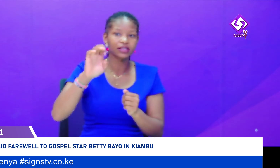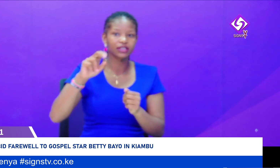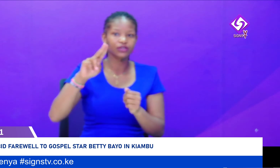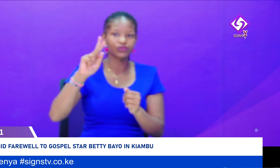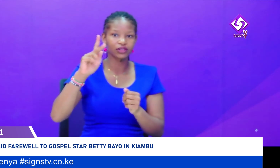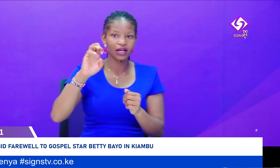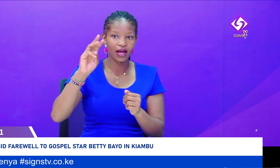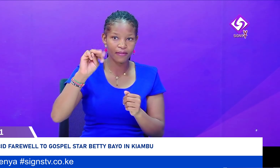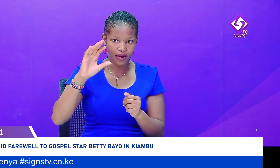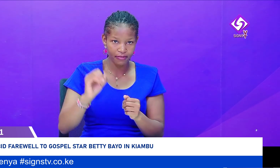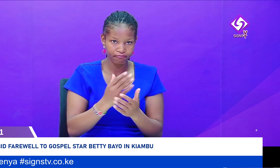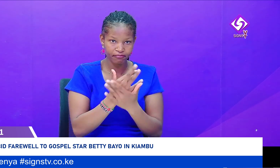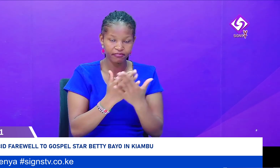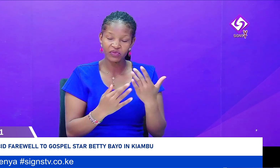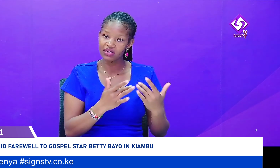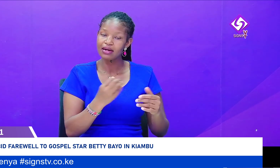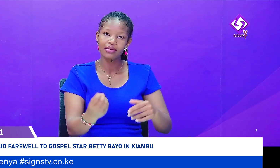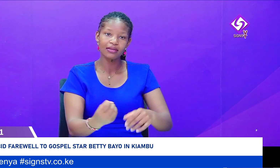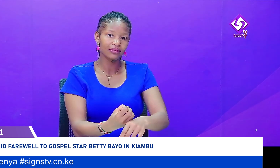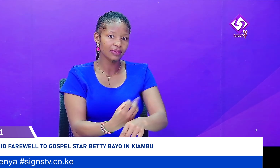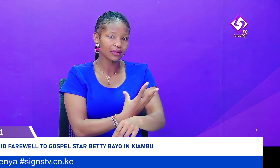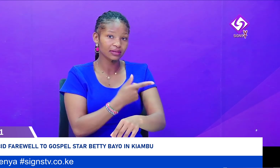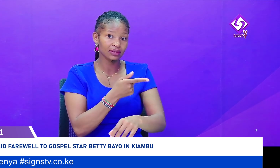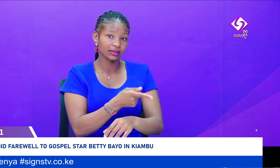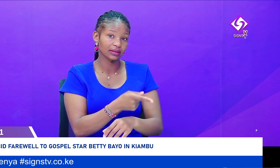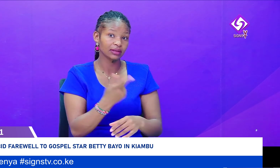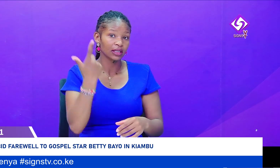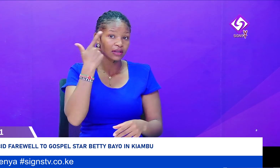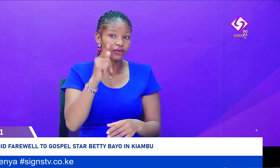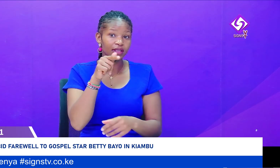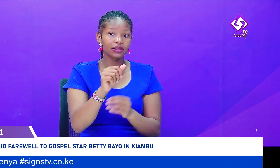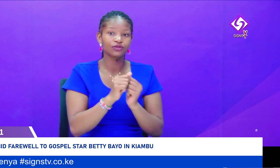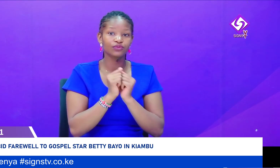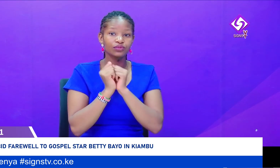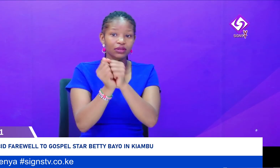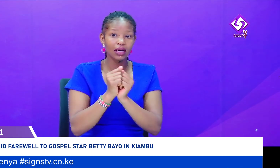and national leaders who came together to celebrate the life